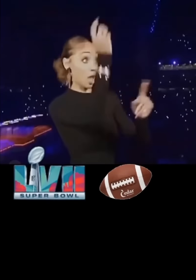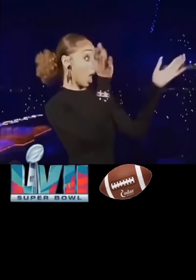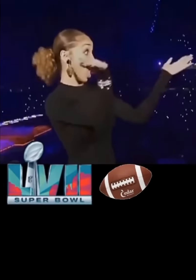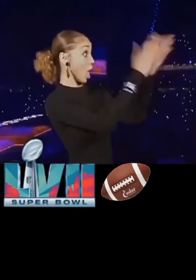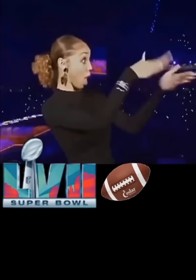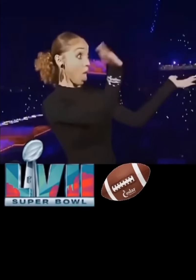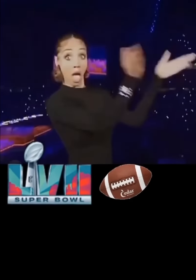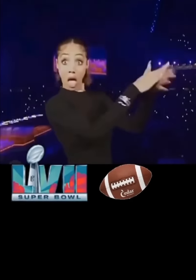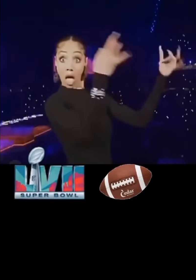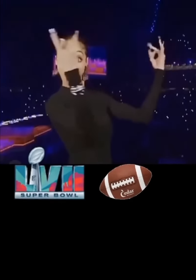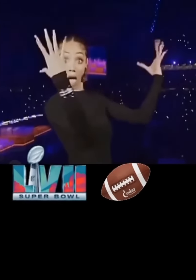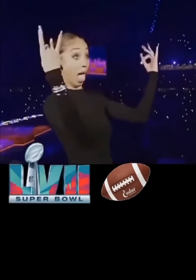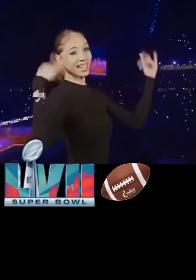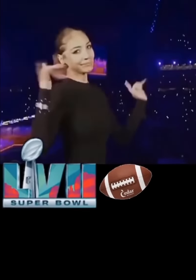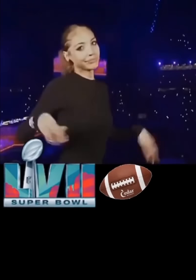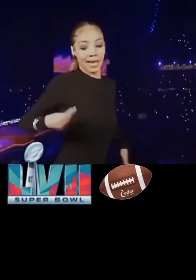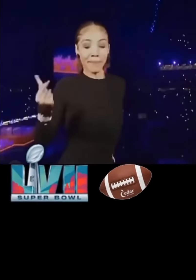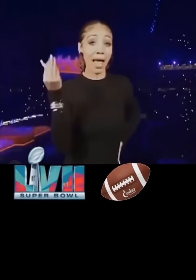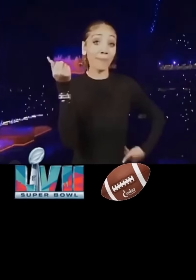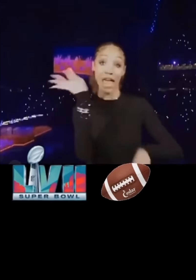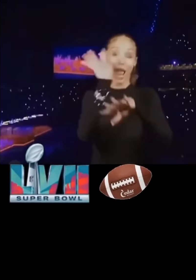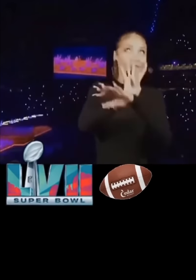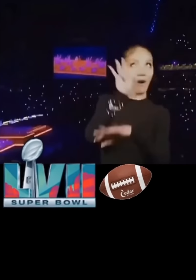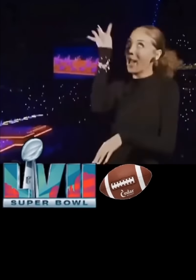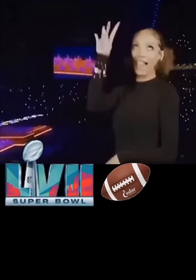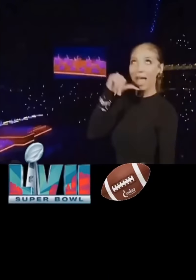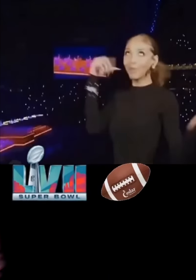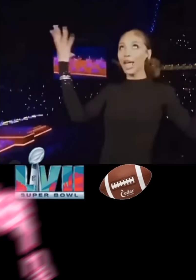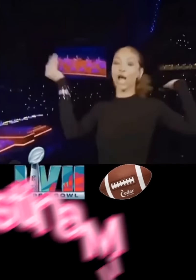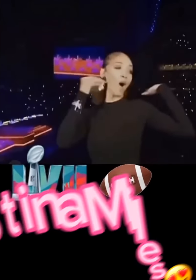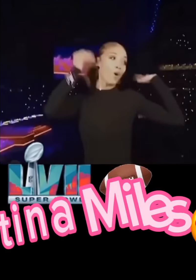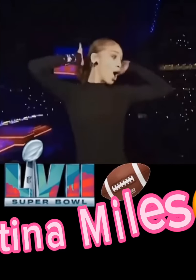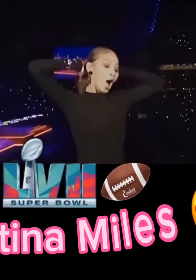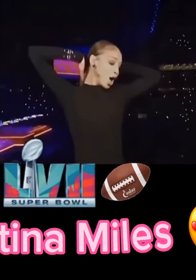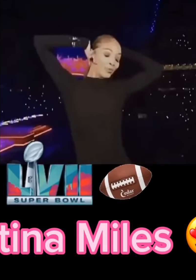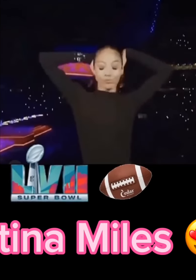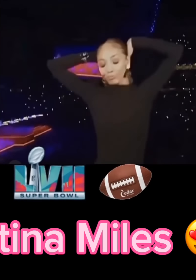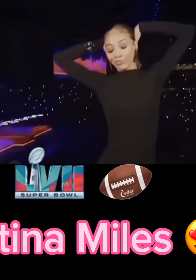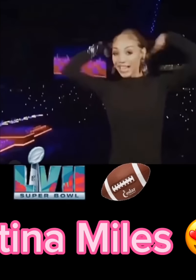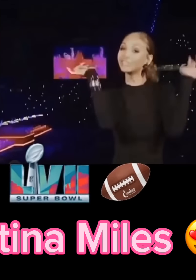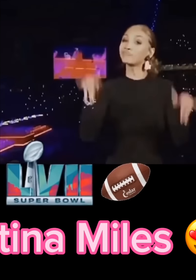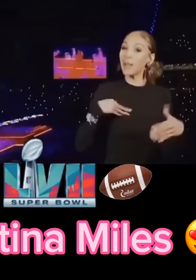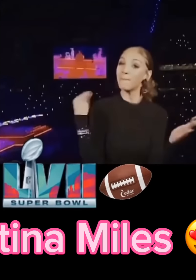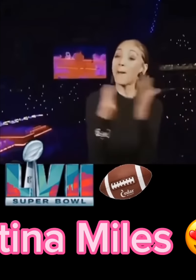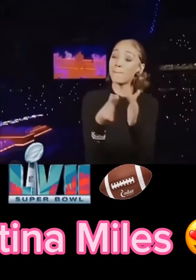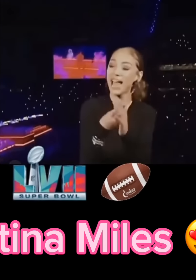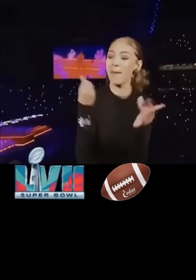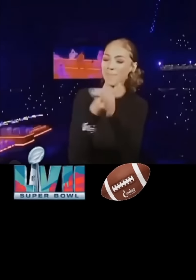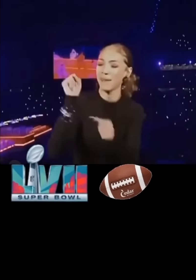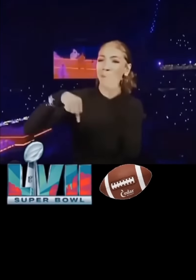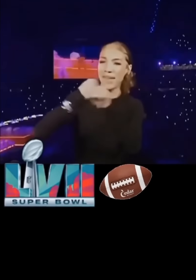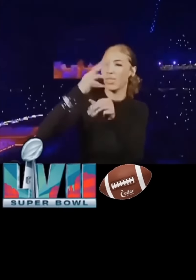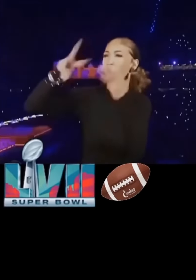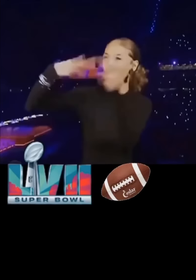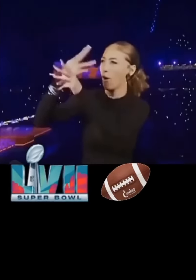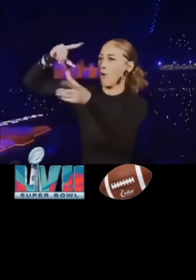So, in this video, I had to definitely include my girl, Justina Miles. She's from Philadelphia. She was the ASL interpreter for